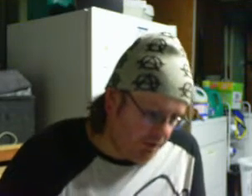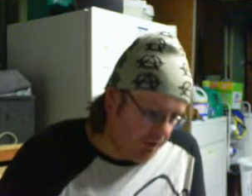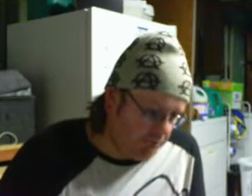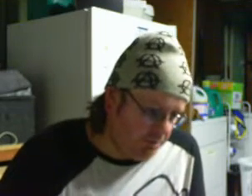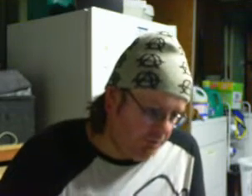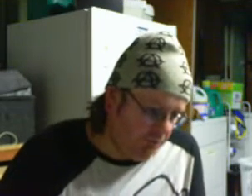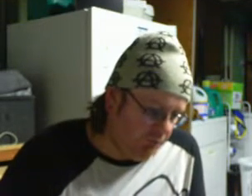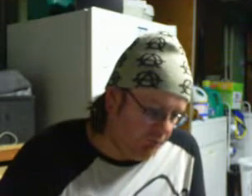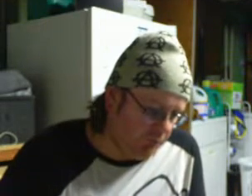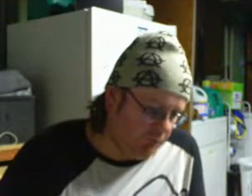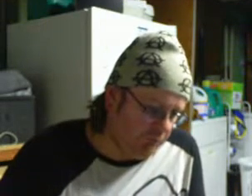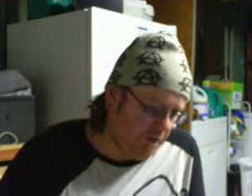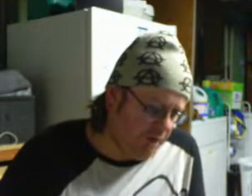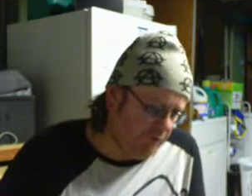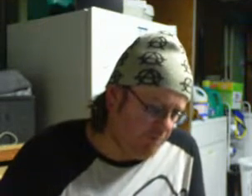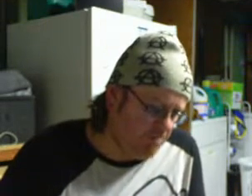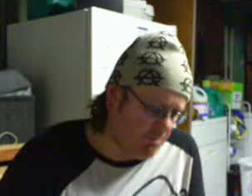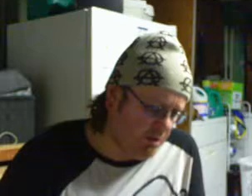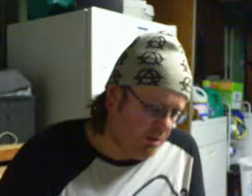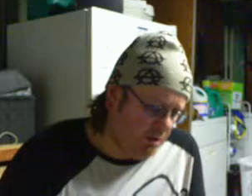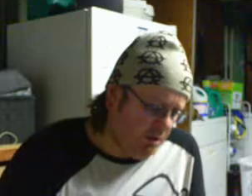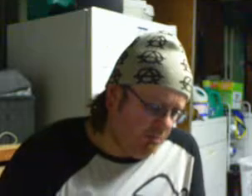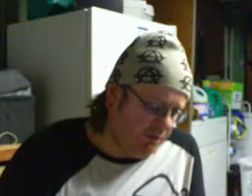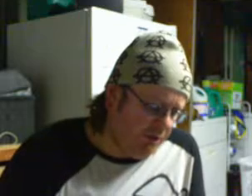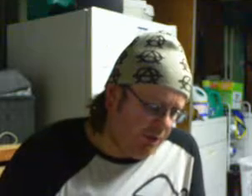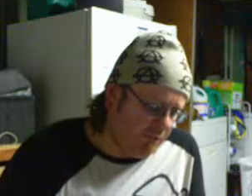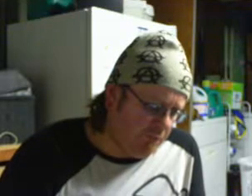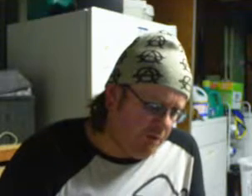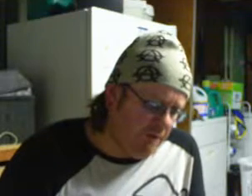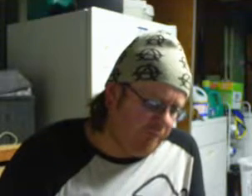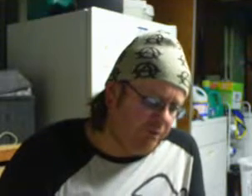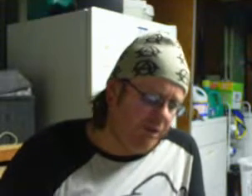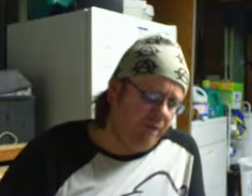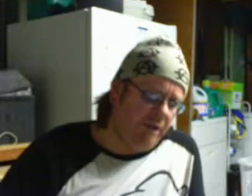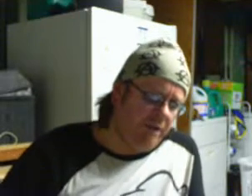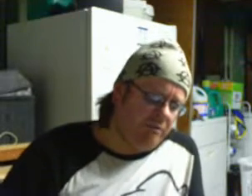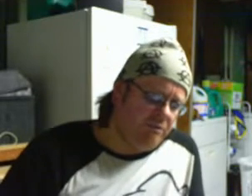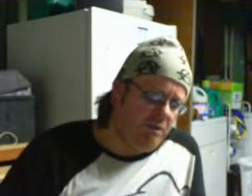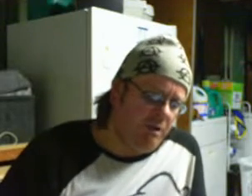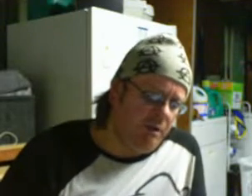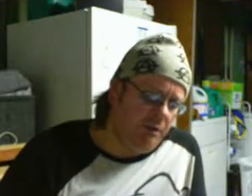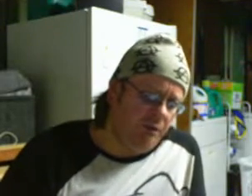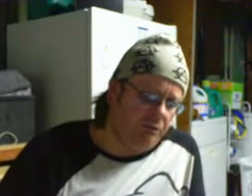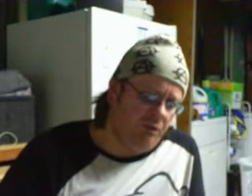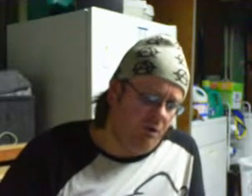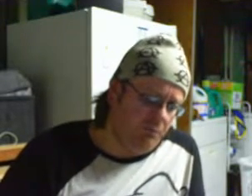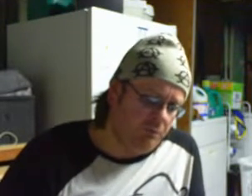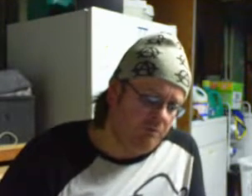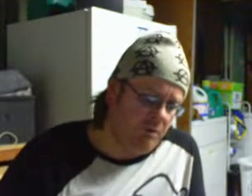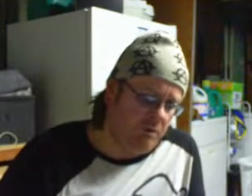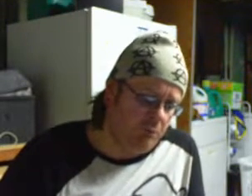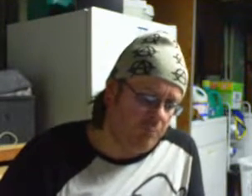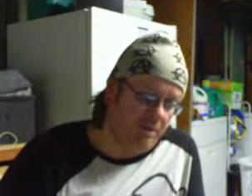everybody thought that this was strange. But then out of grief, David has another son with